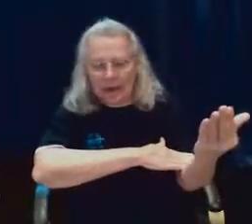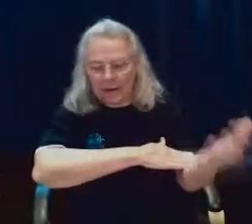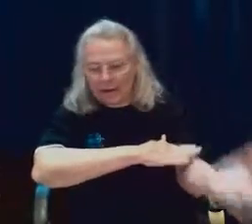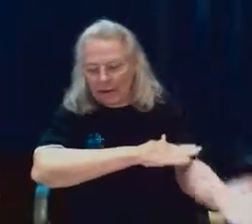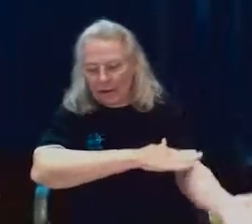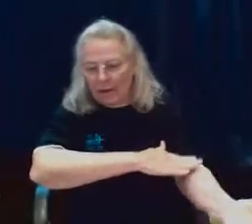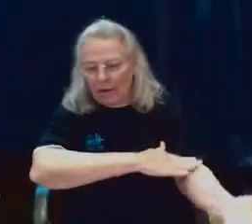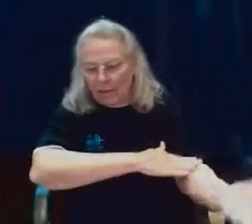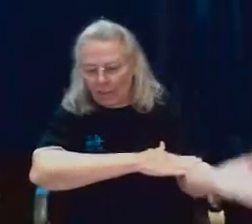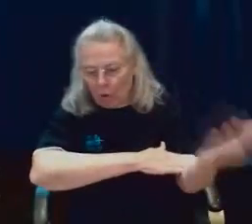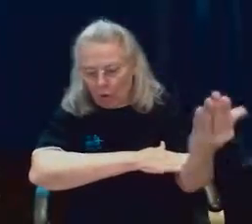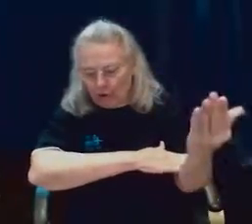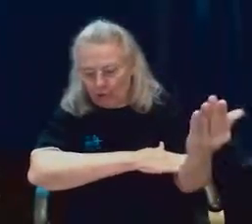slightly. Morning.